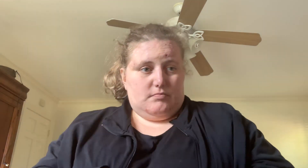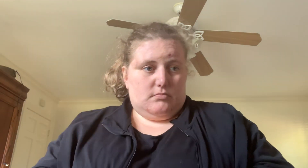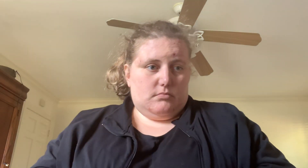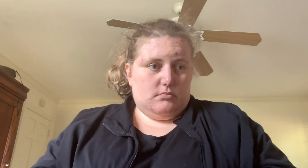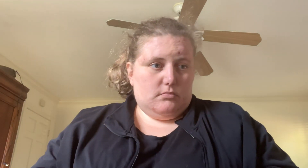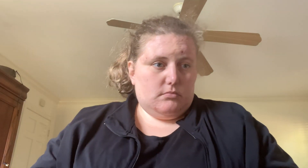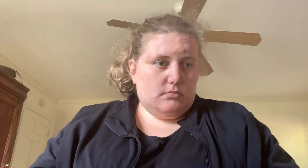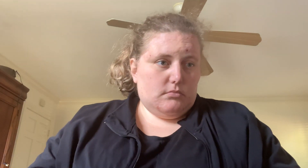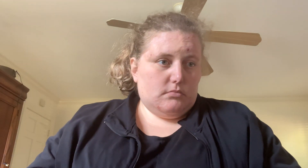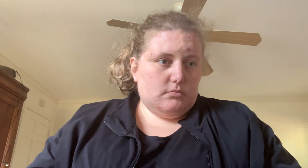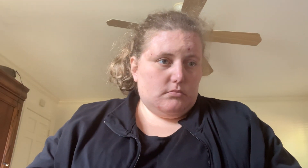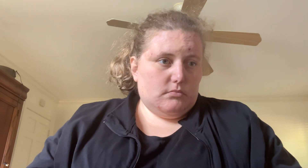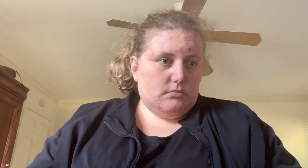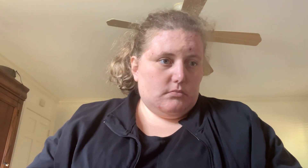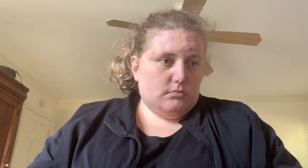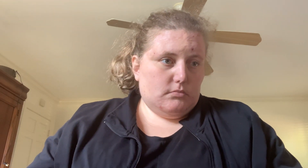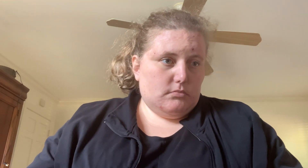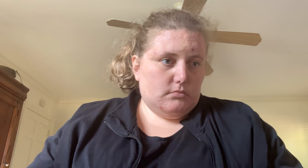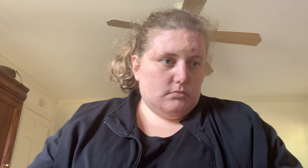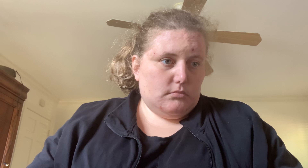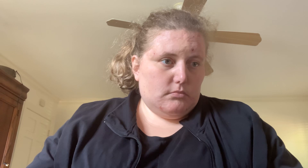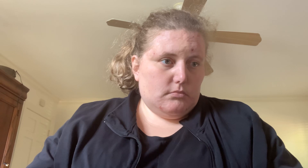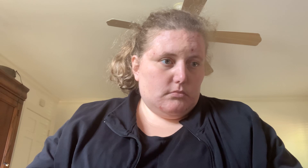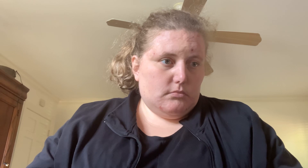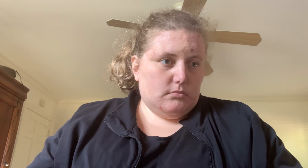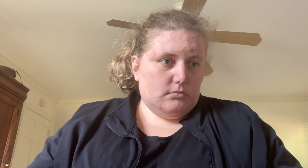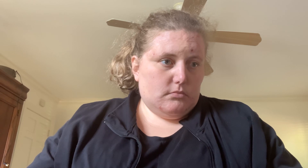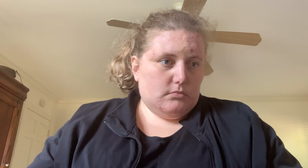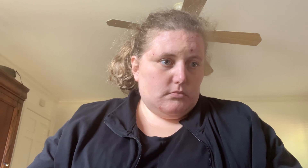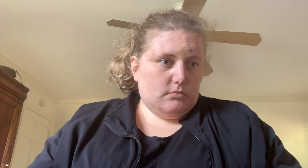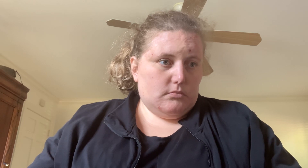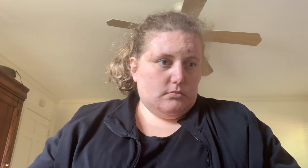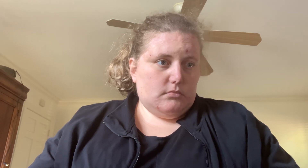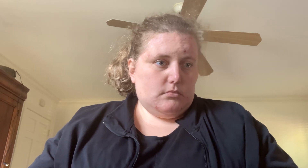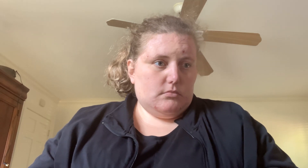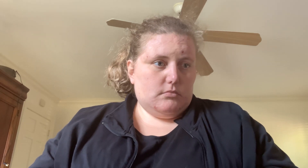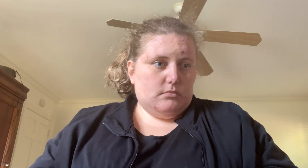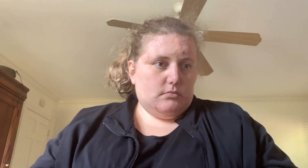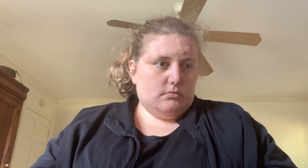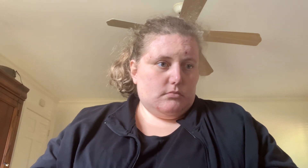So here is our reaction that I'm going to put up.